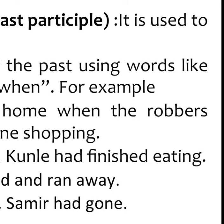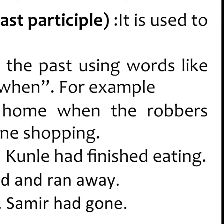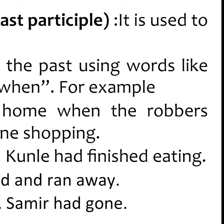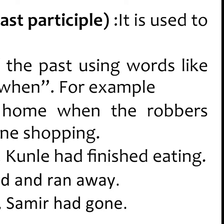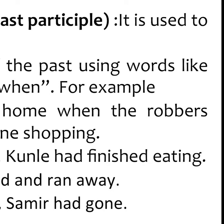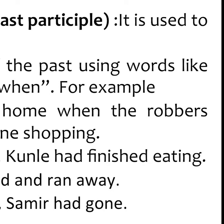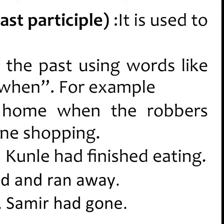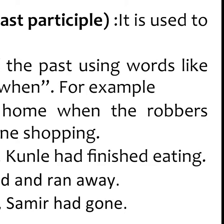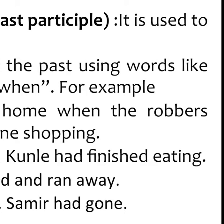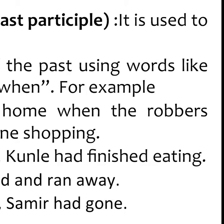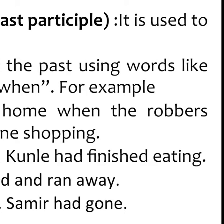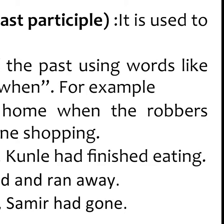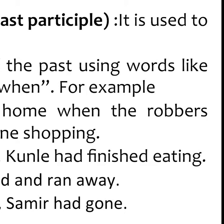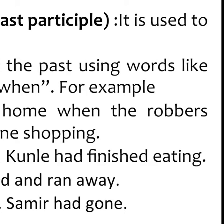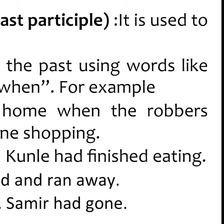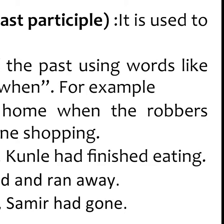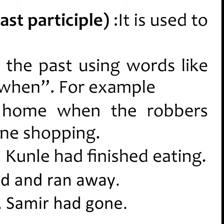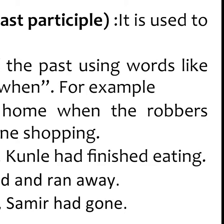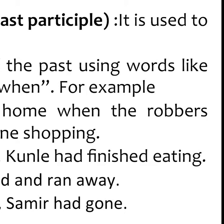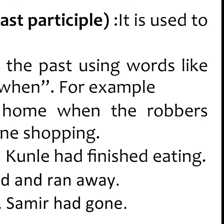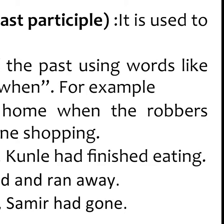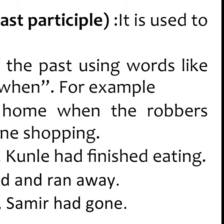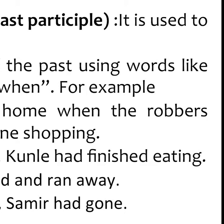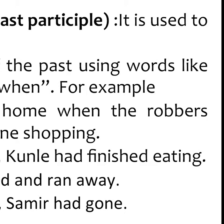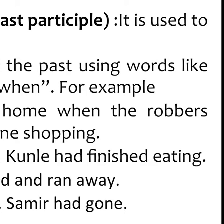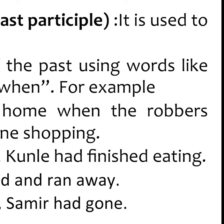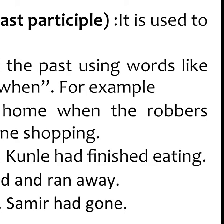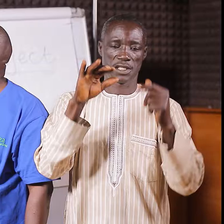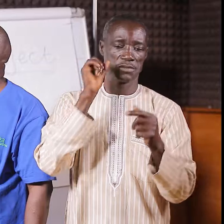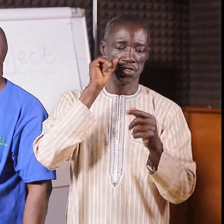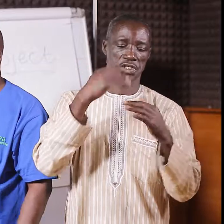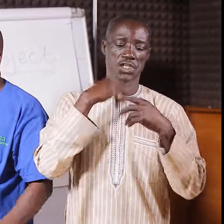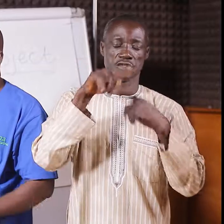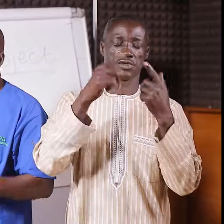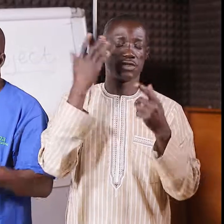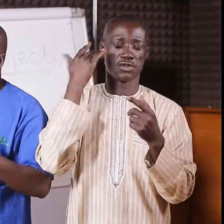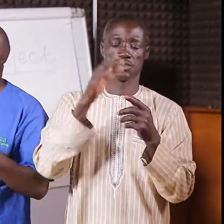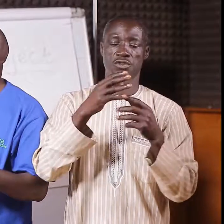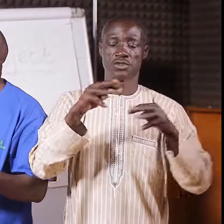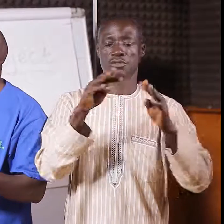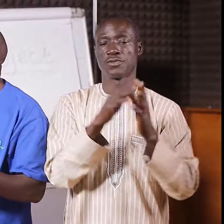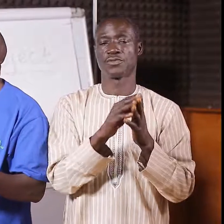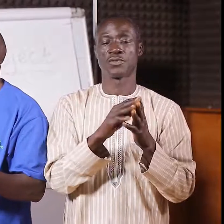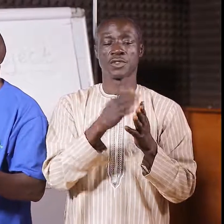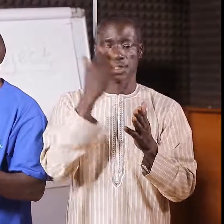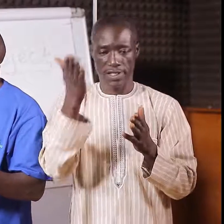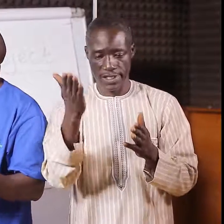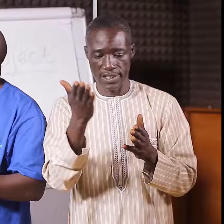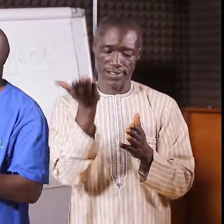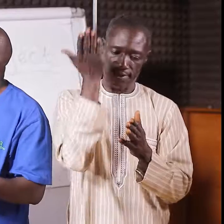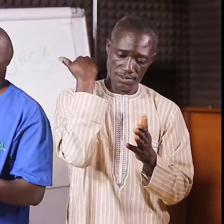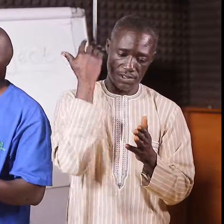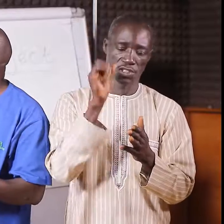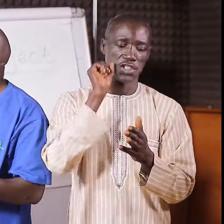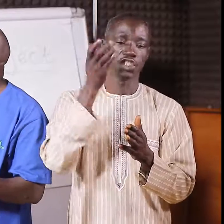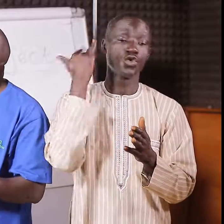home when the robbers came. She had gone shopping. Now, already there is a past. She